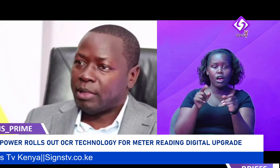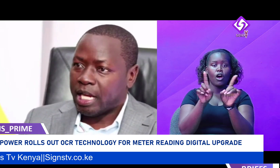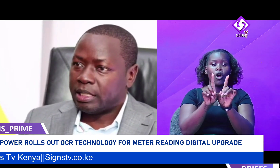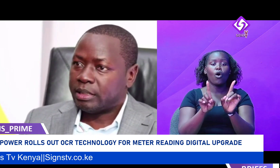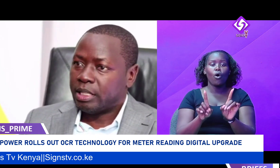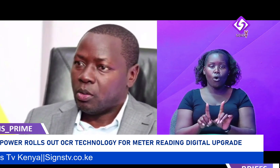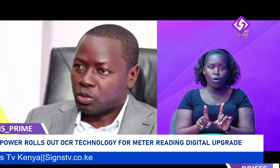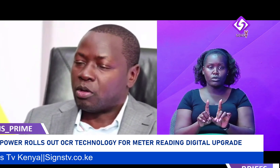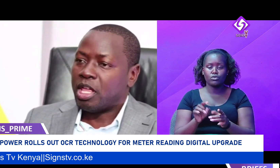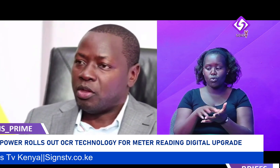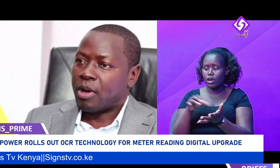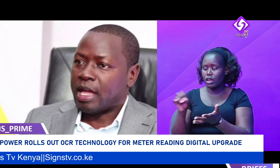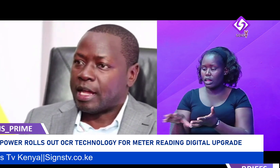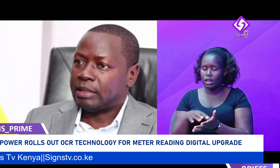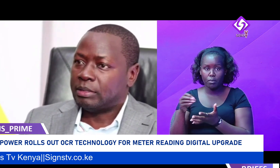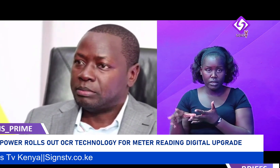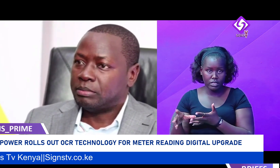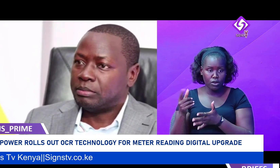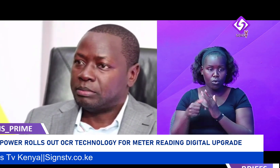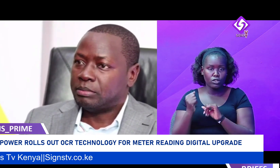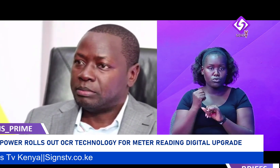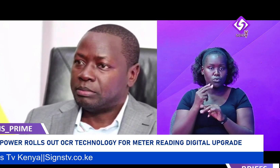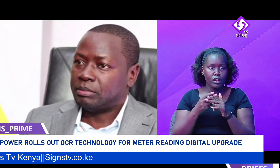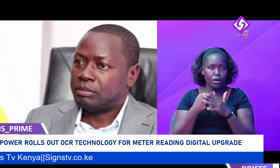to eliminate what we call the human errors.